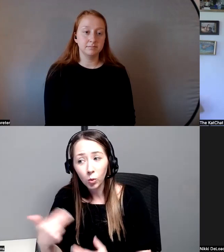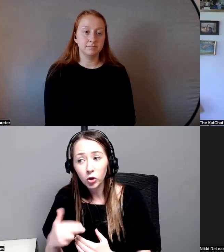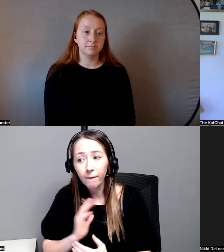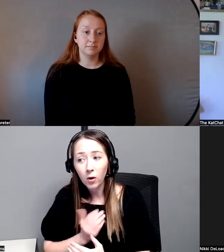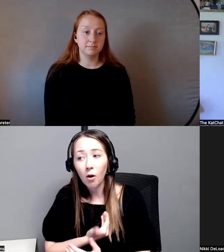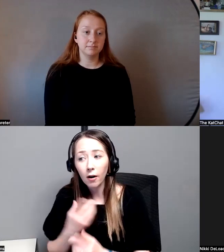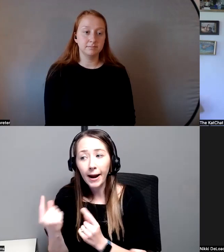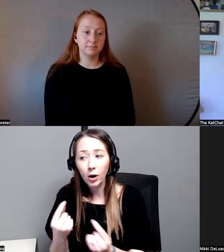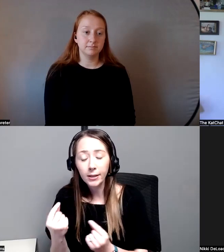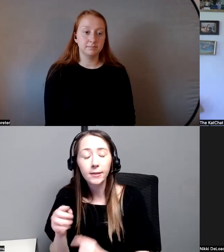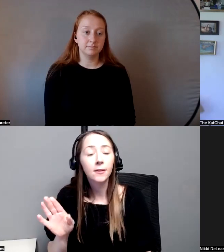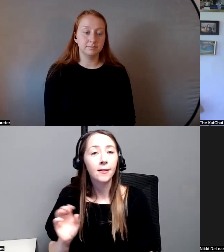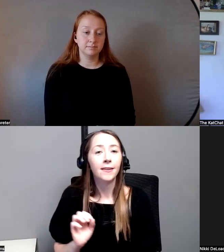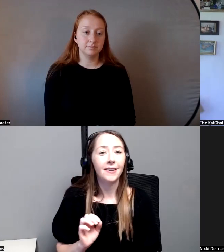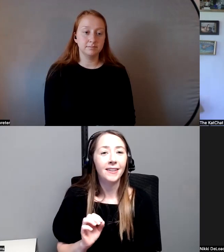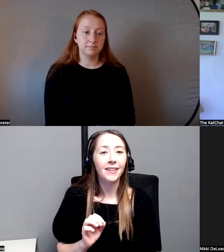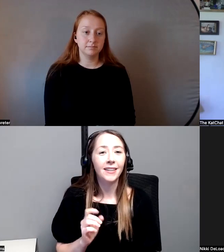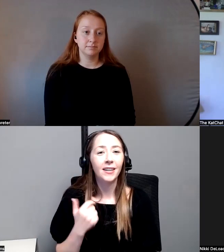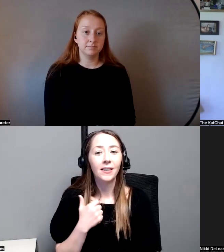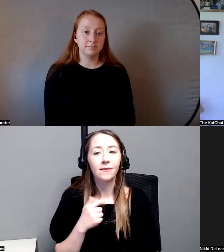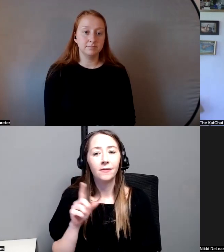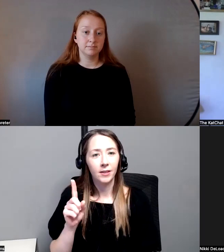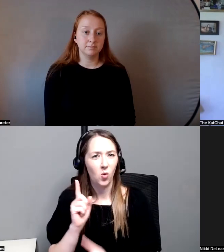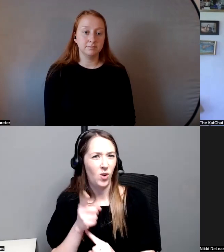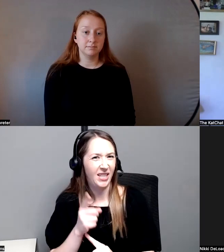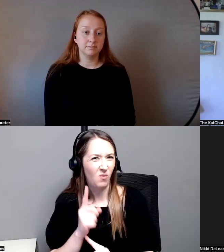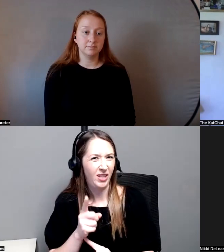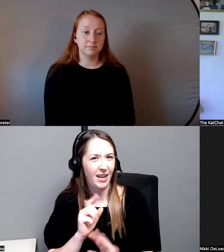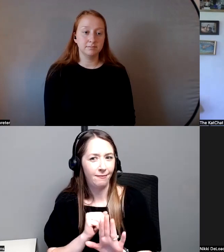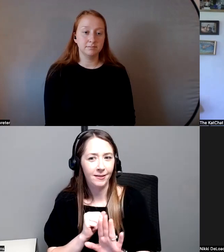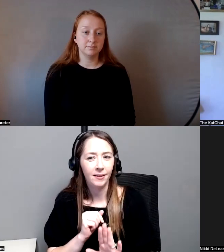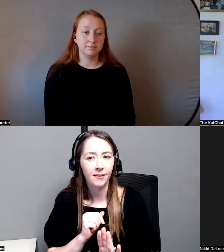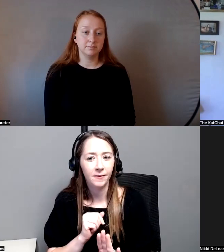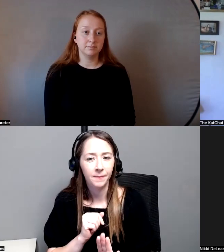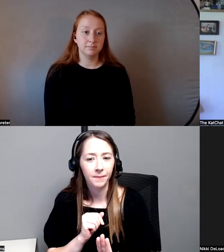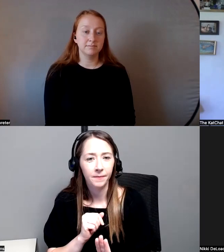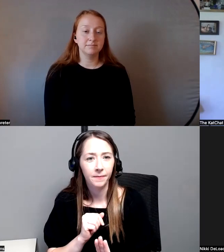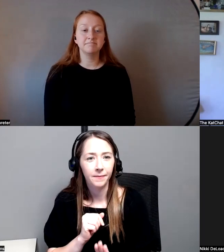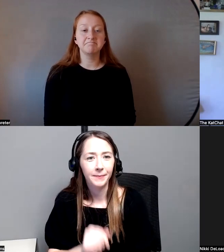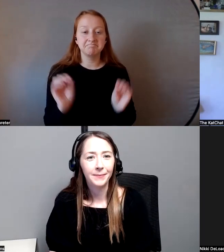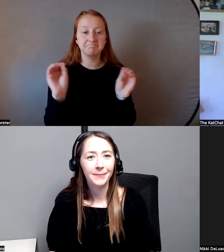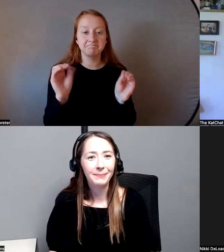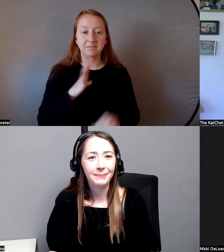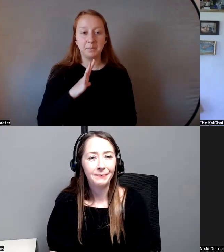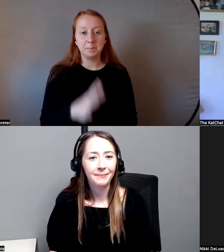to source the dresses from 1 second, 1 second, 1 second. No problem.